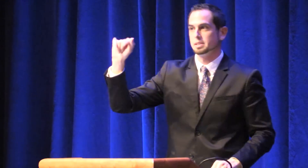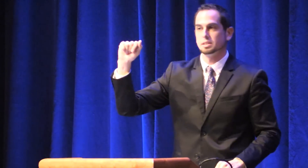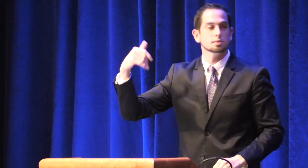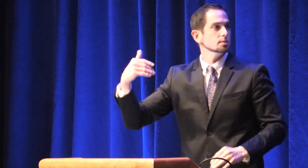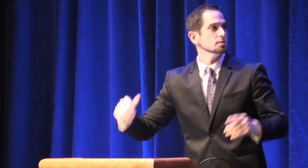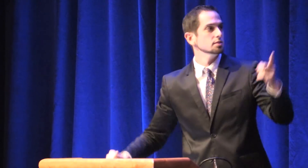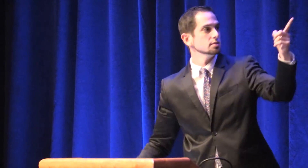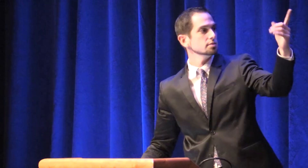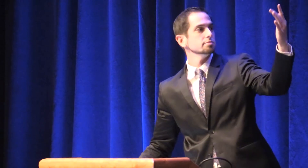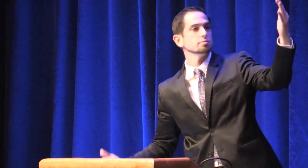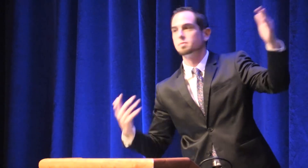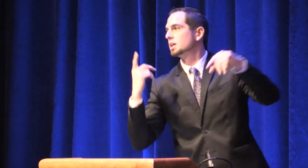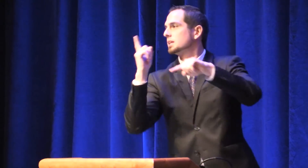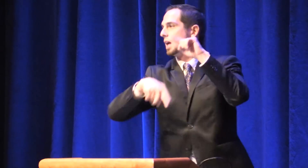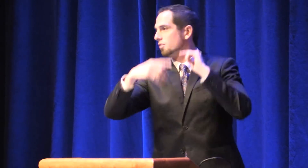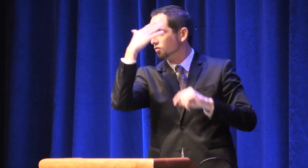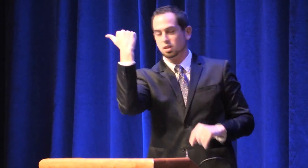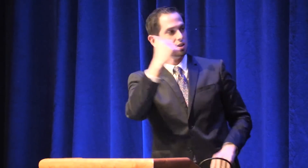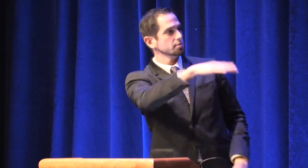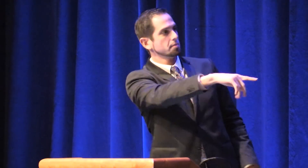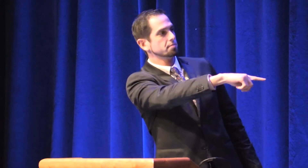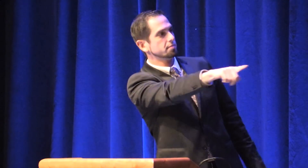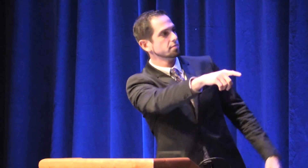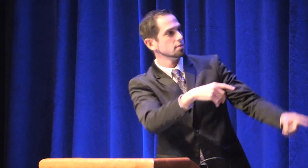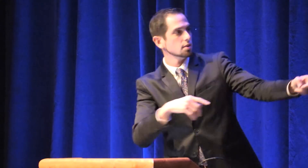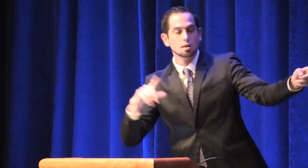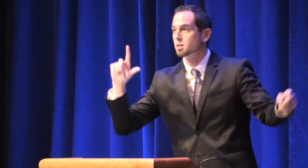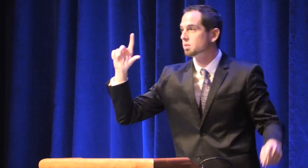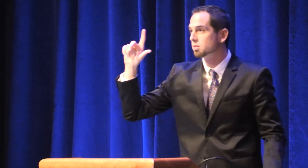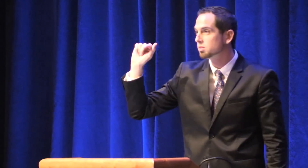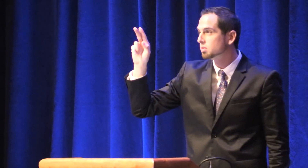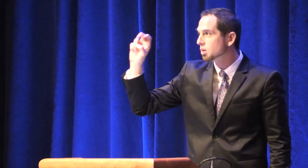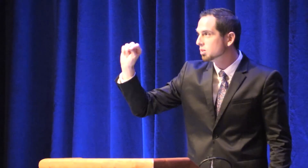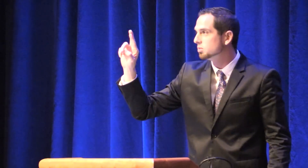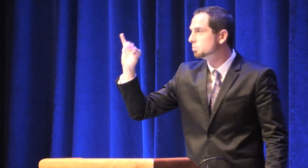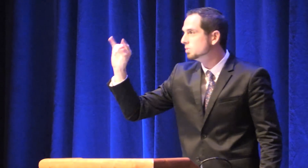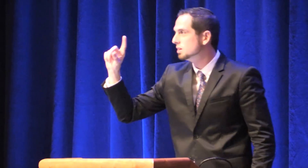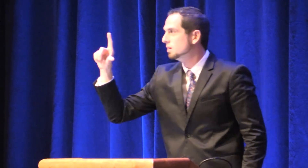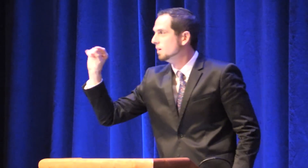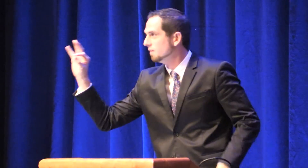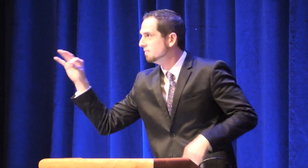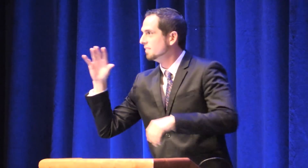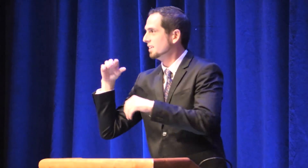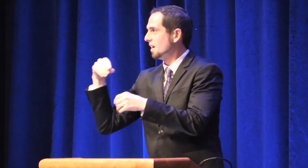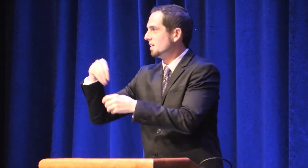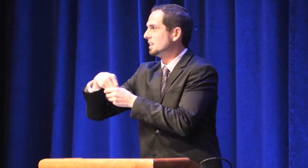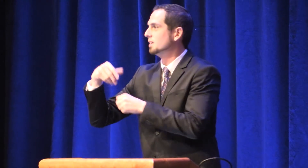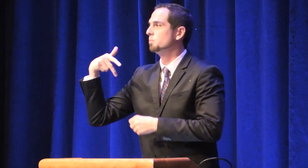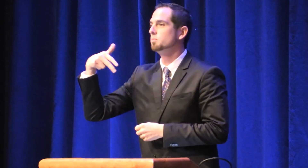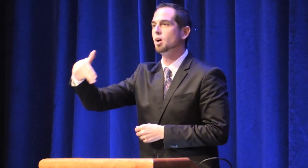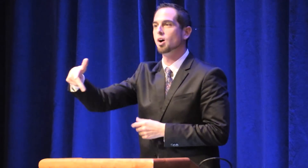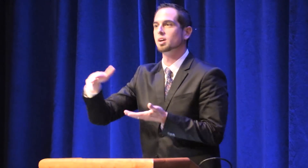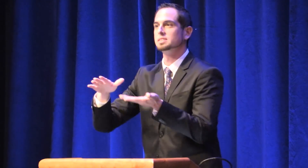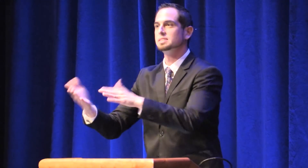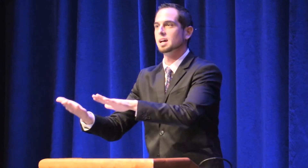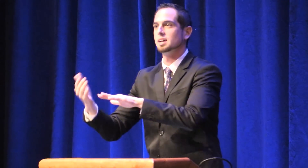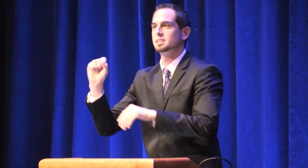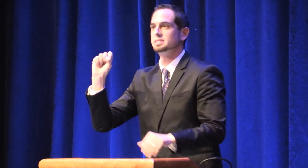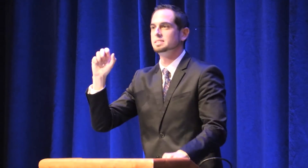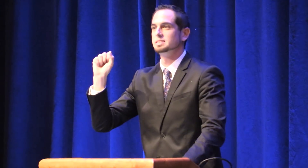big step forward for us in the media. And of course, we cannot forget Lauren Ridloff